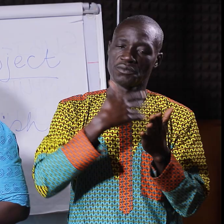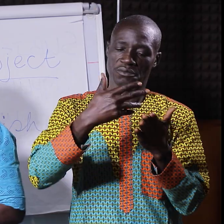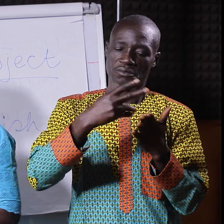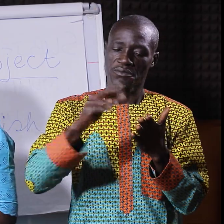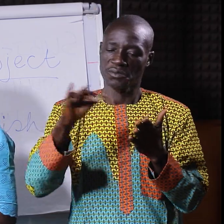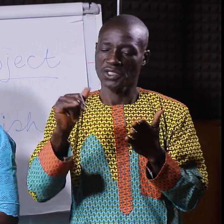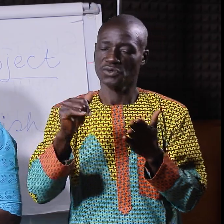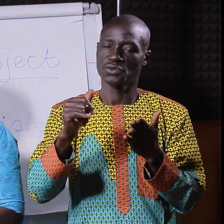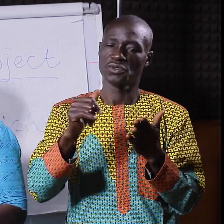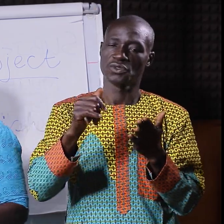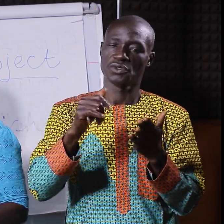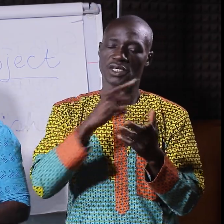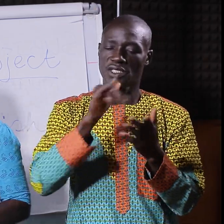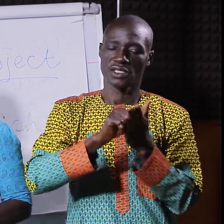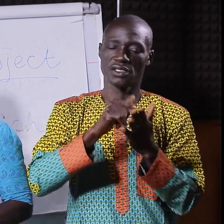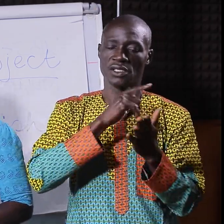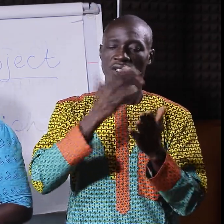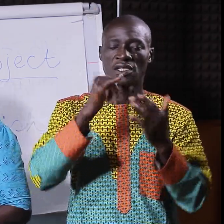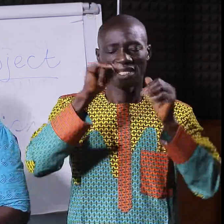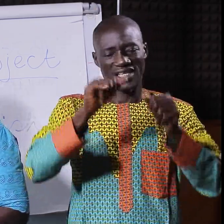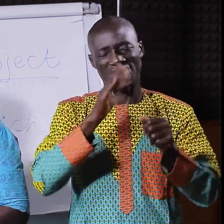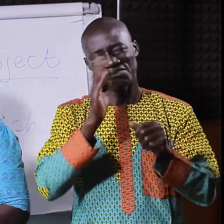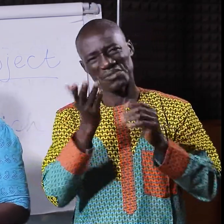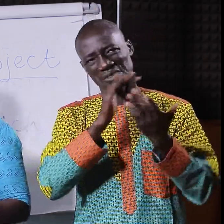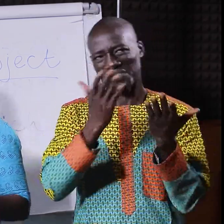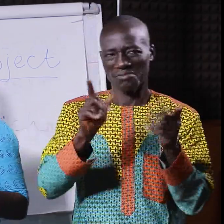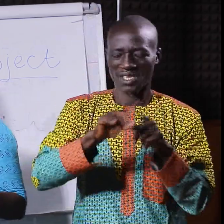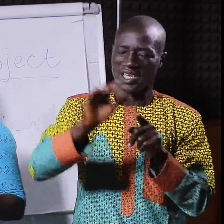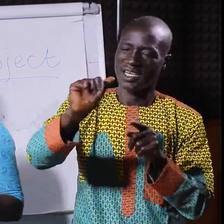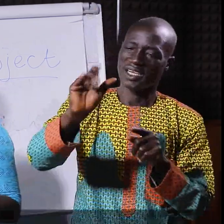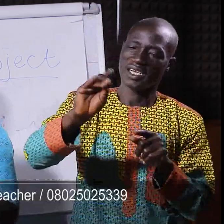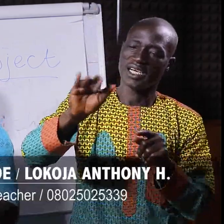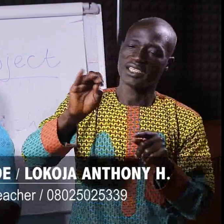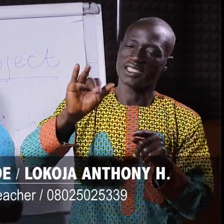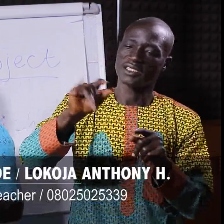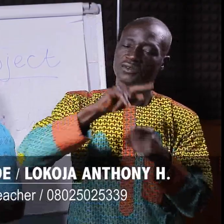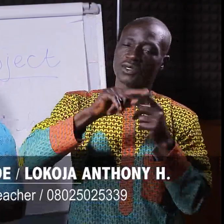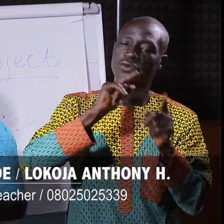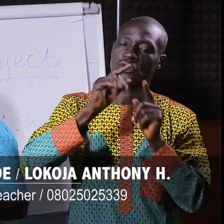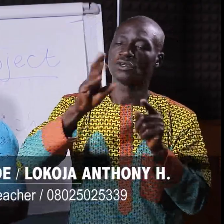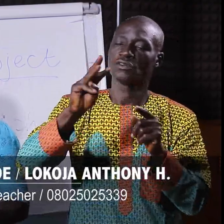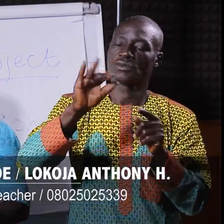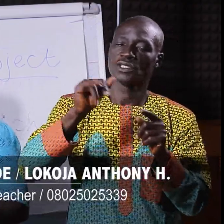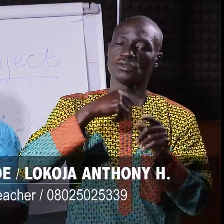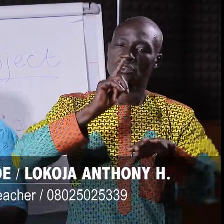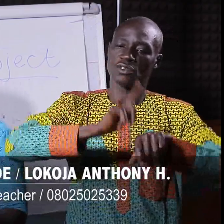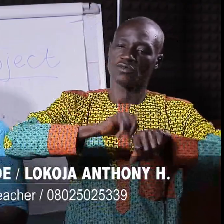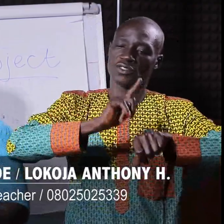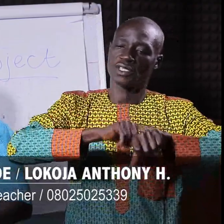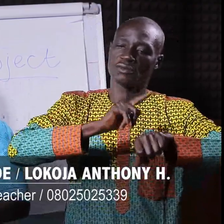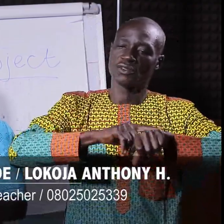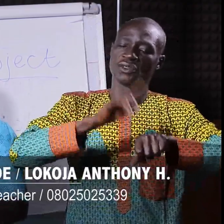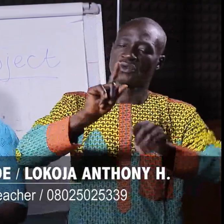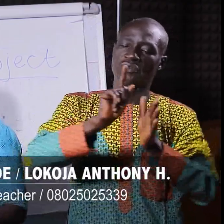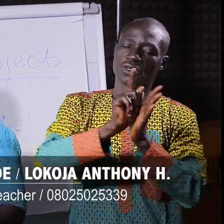minute. Remember, we said some of them can take the form of an adjective. When we talk of minutes, we're talking about time. 1 minute,